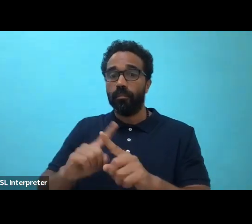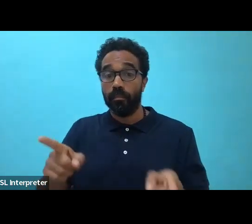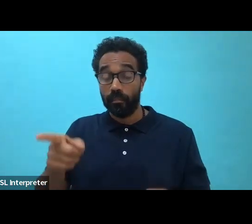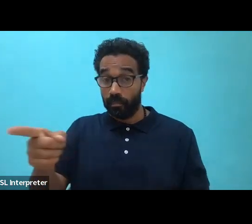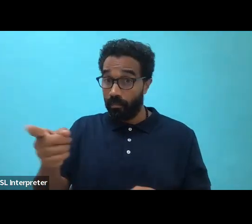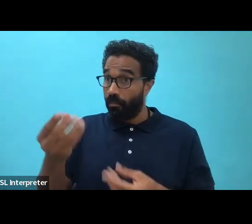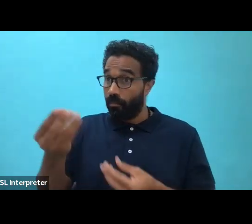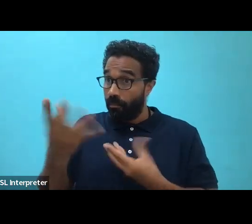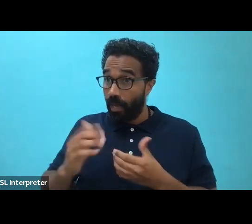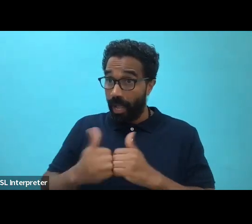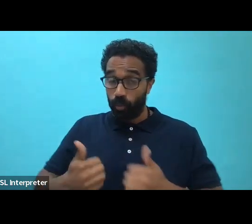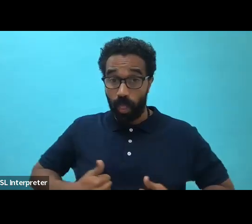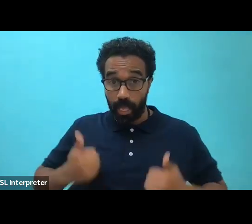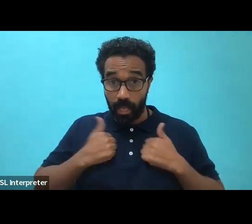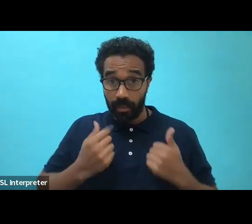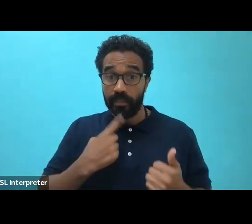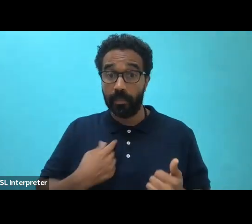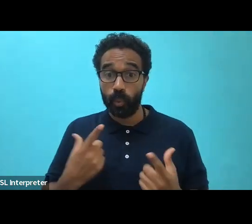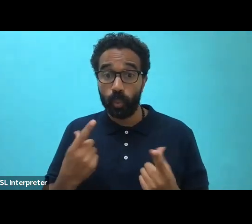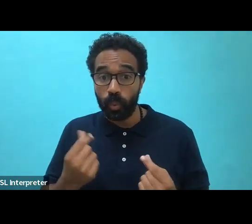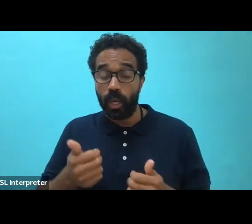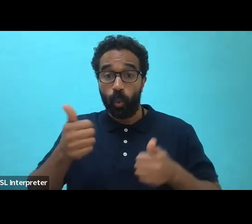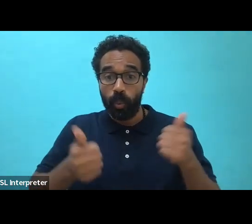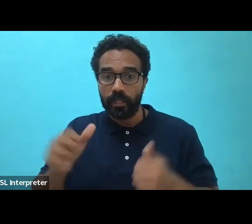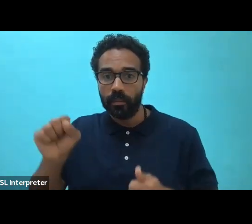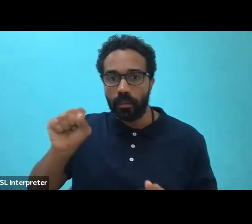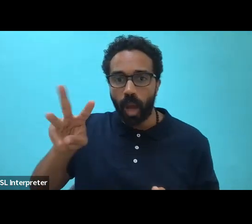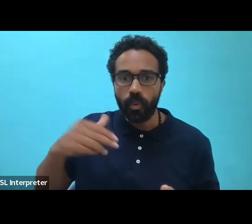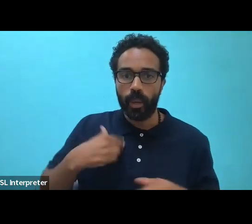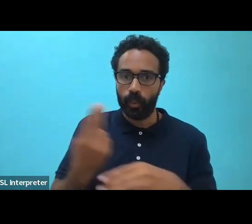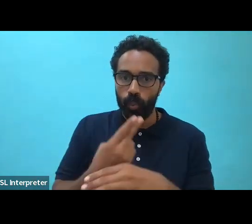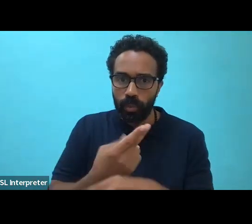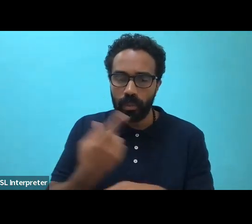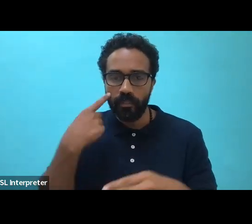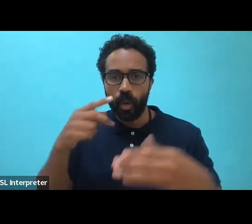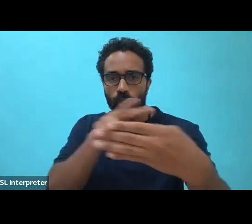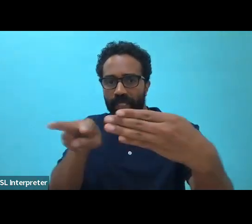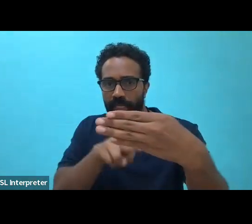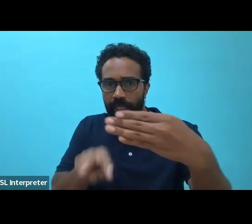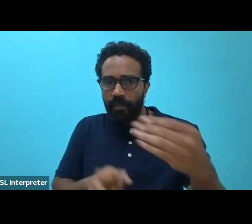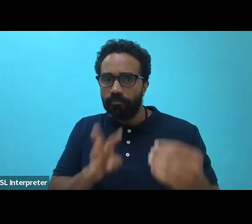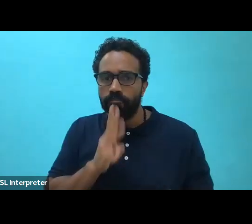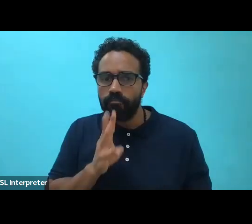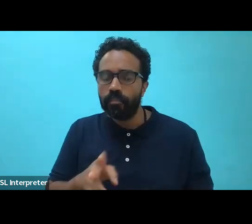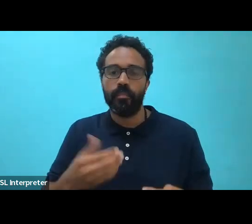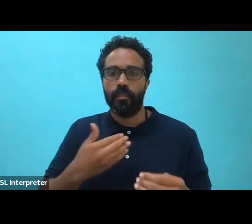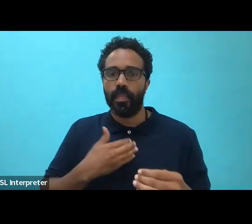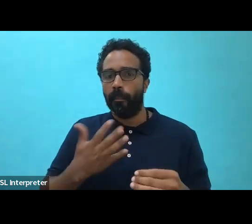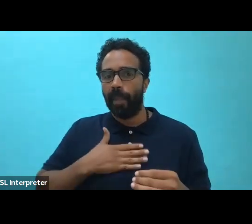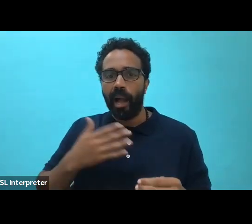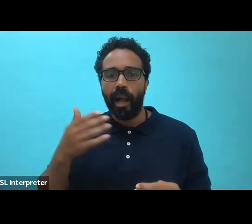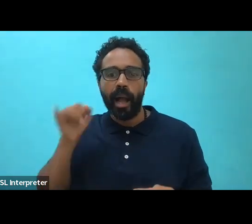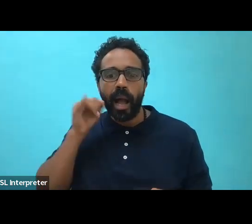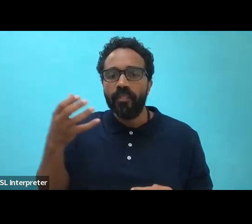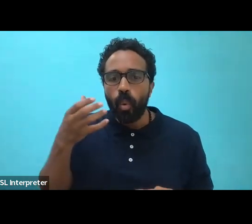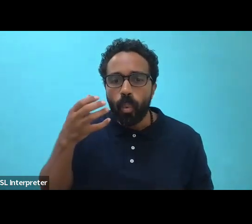life, what speech software I use, how I access my iPhone, what I use to